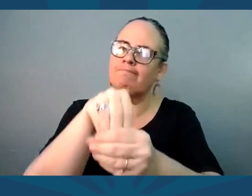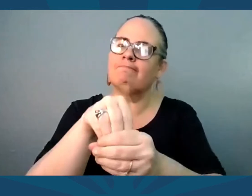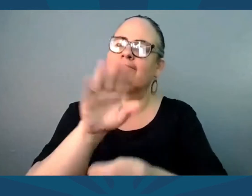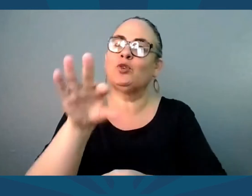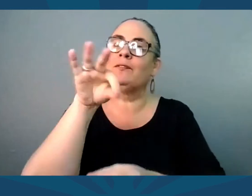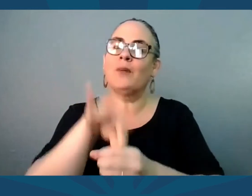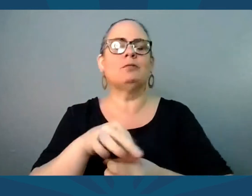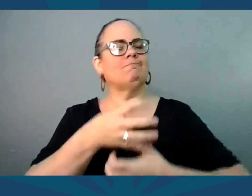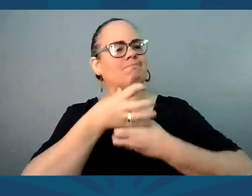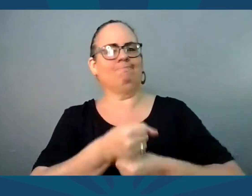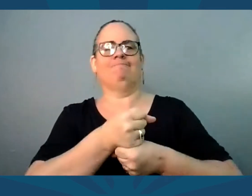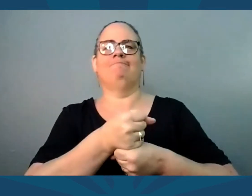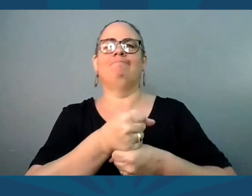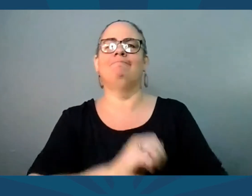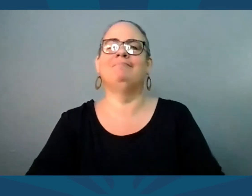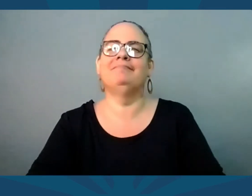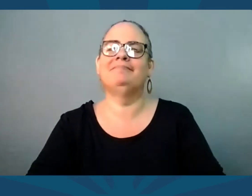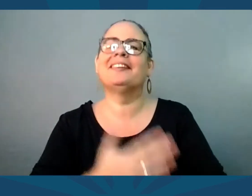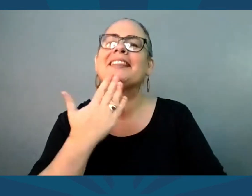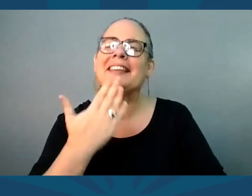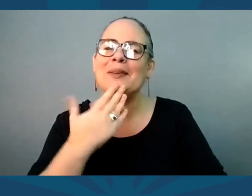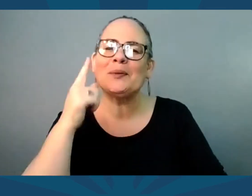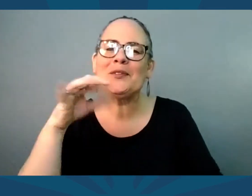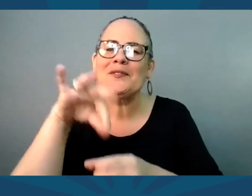helps you cast your ballot confidently.